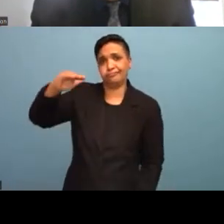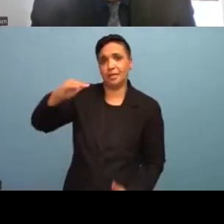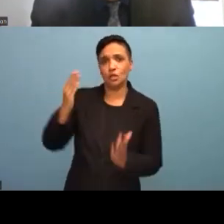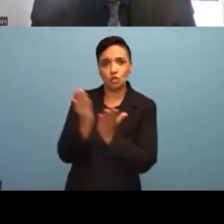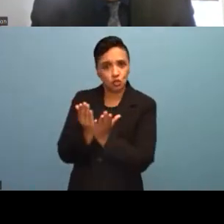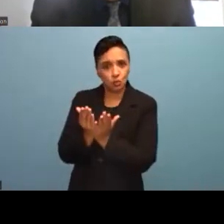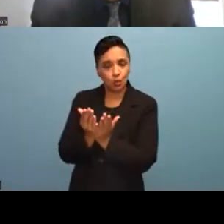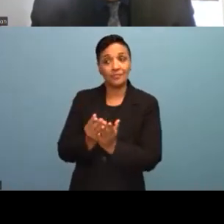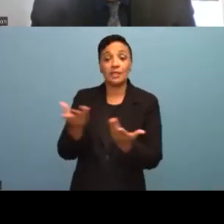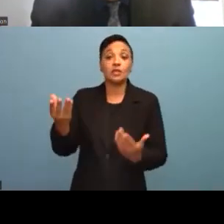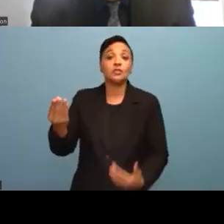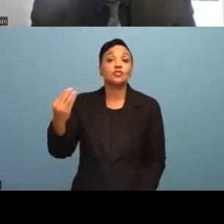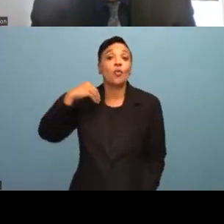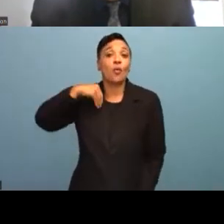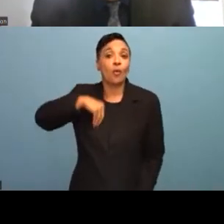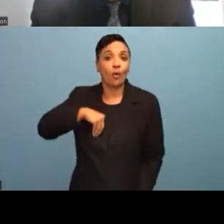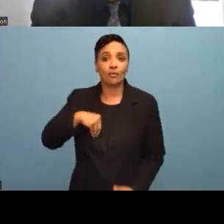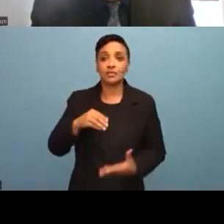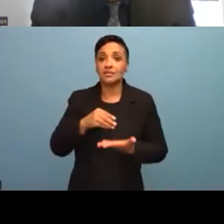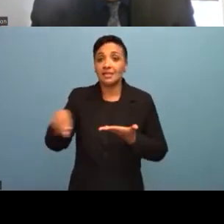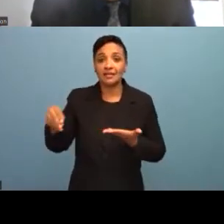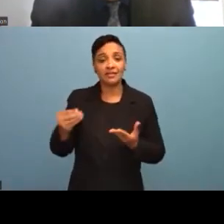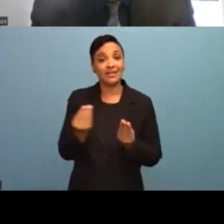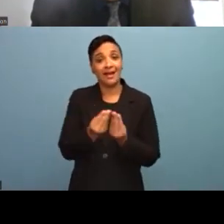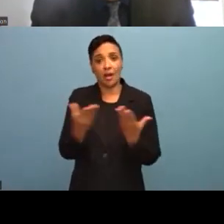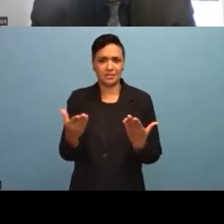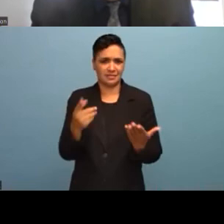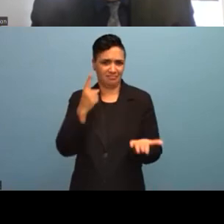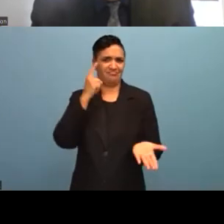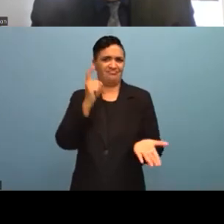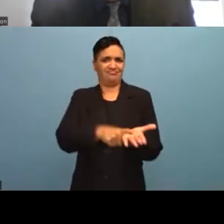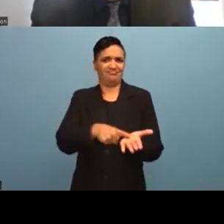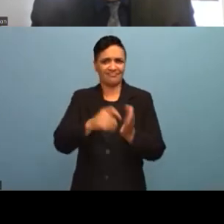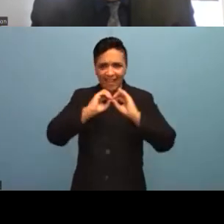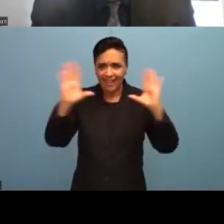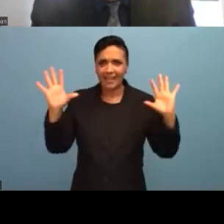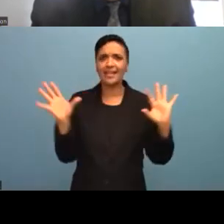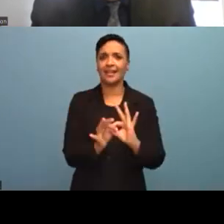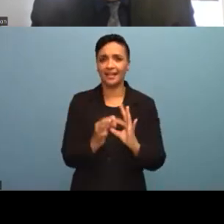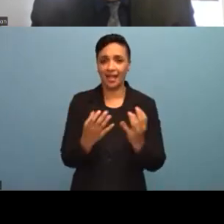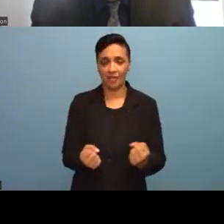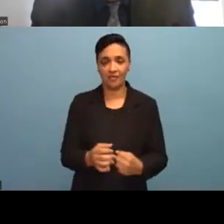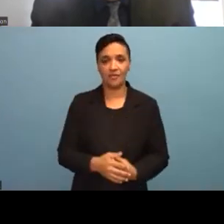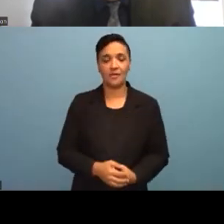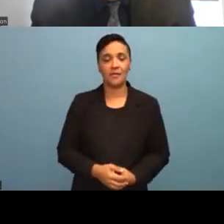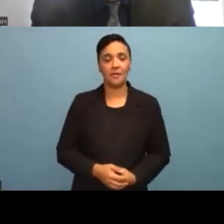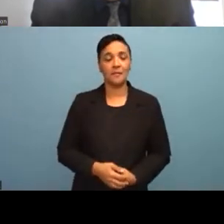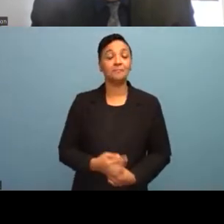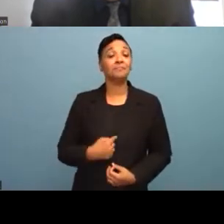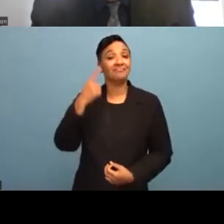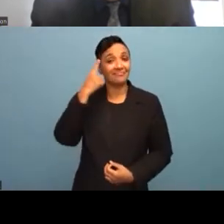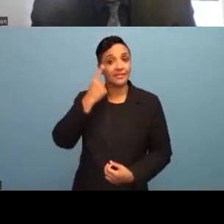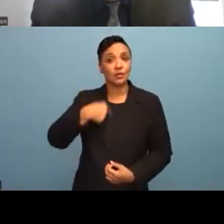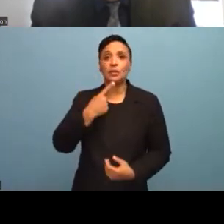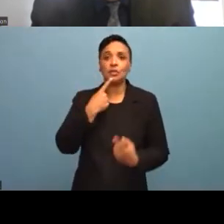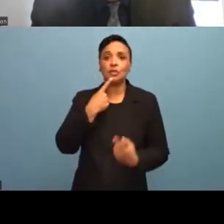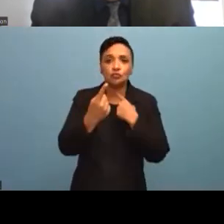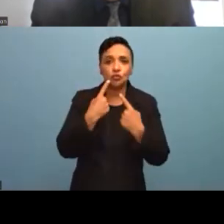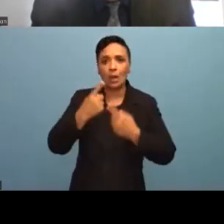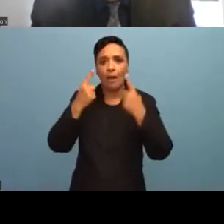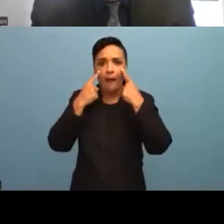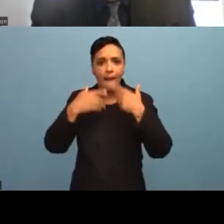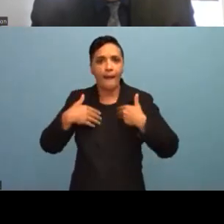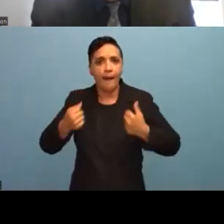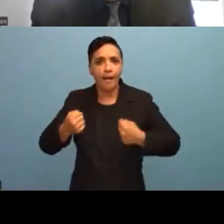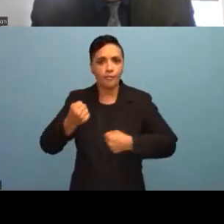scenario here is very evident. A lot of the work I think that we talk about in terms of low